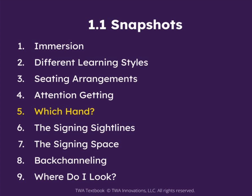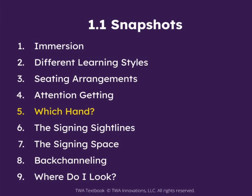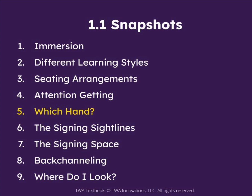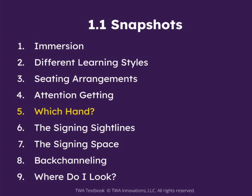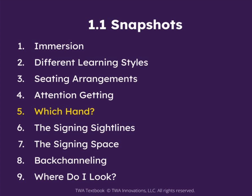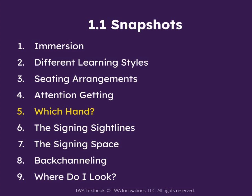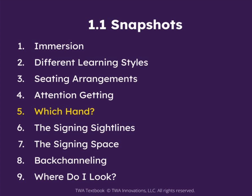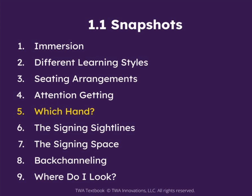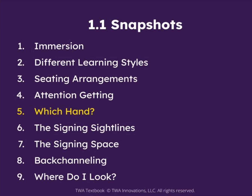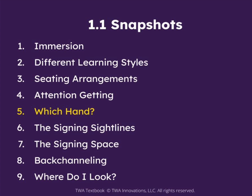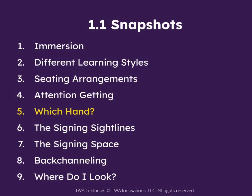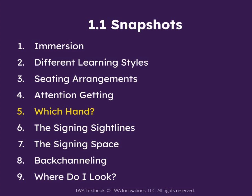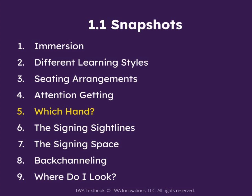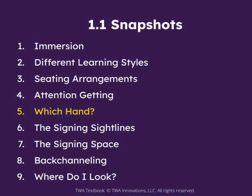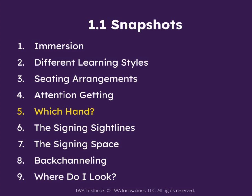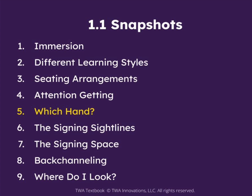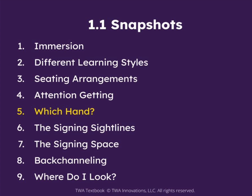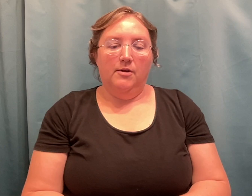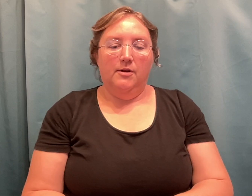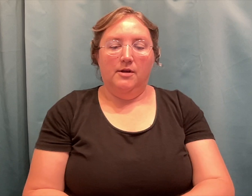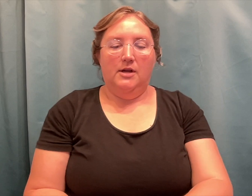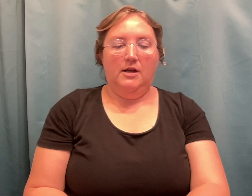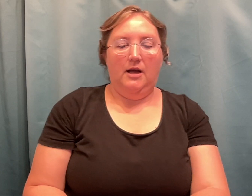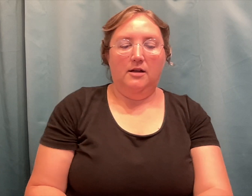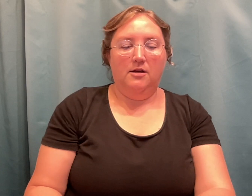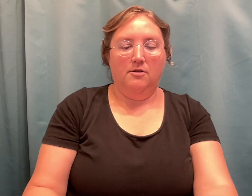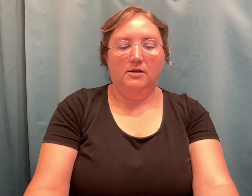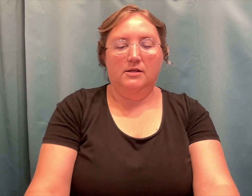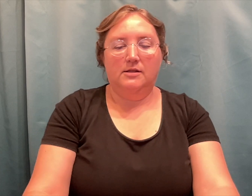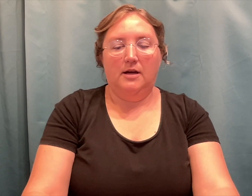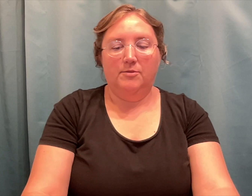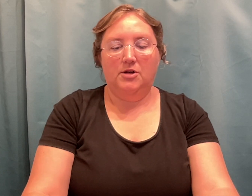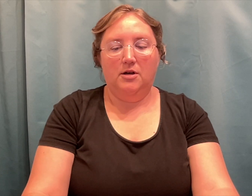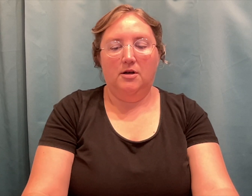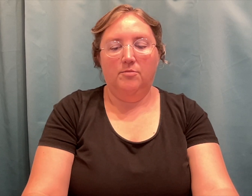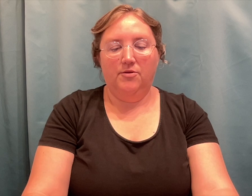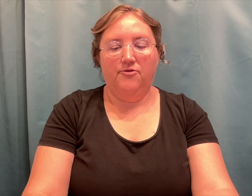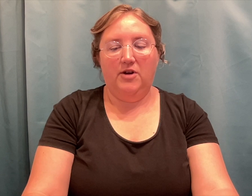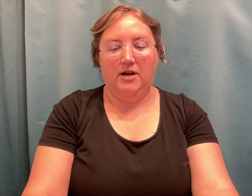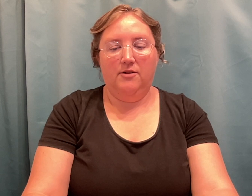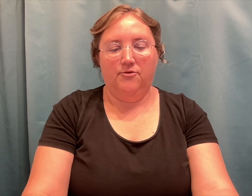And here is snapshot number 5.